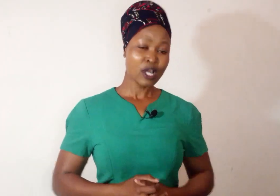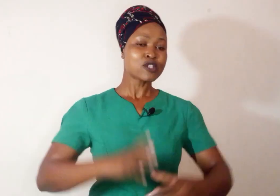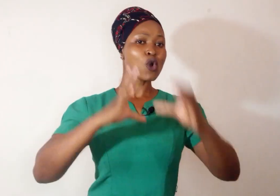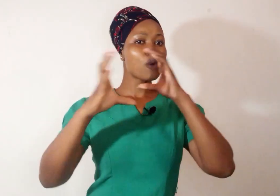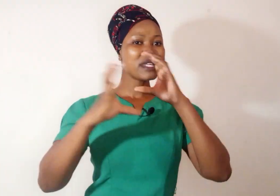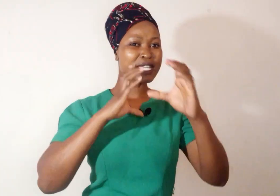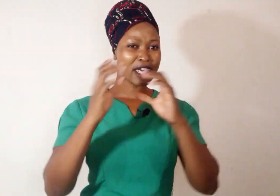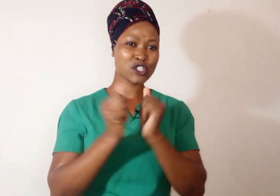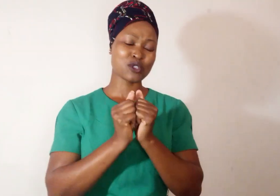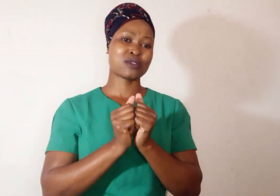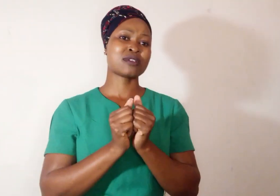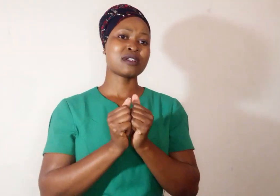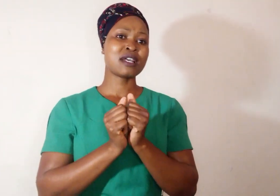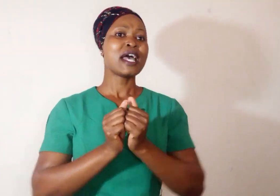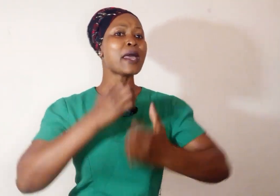So communication,